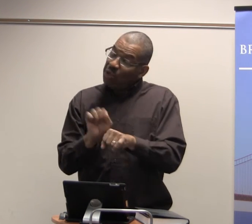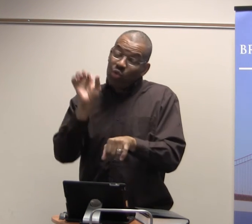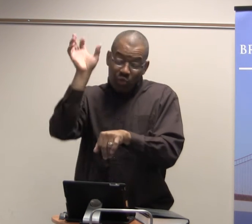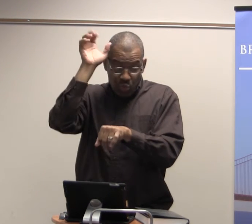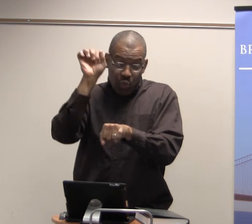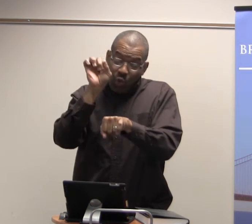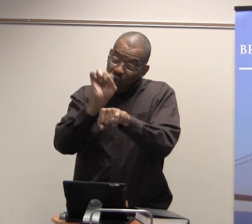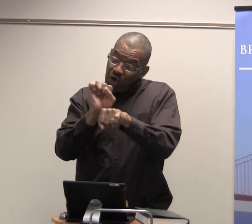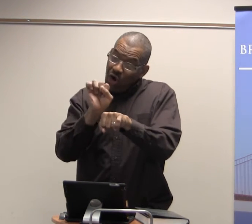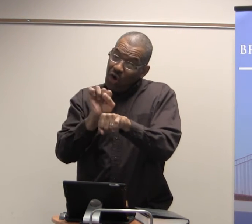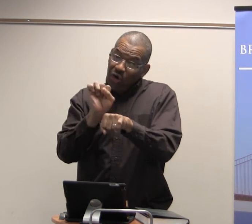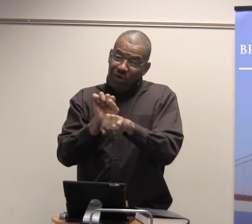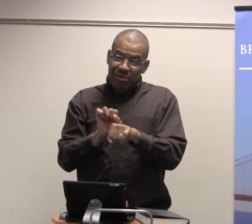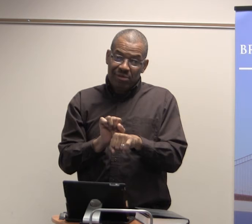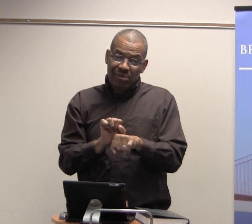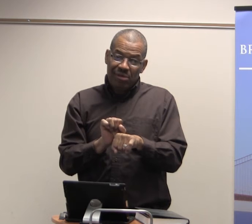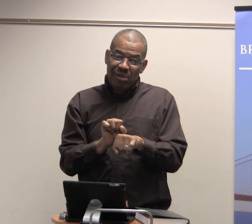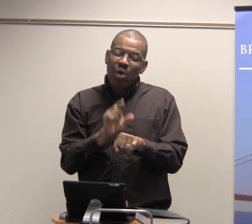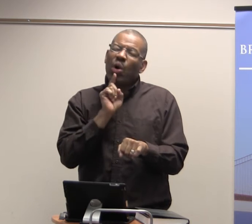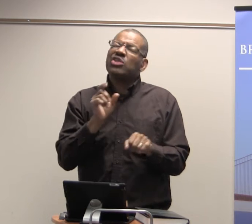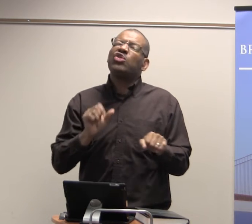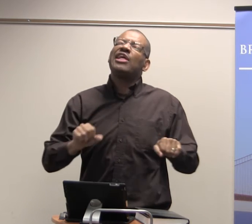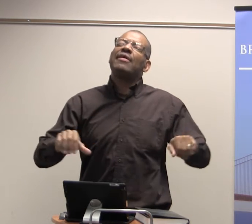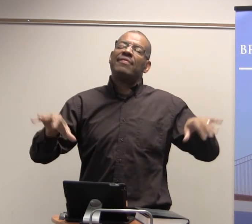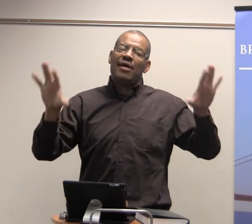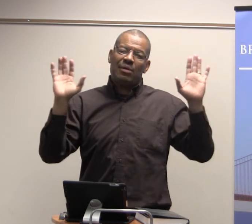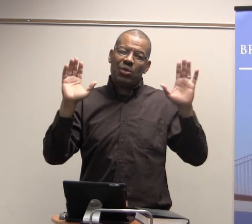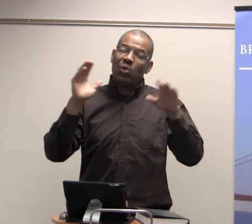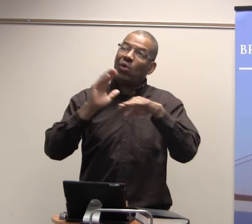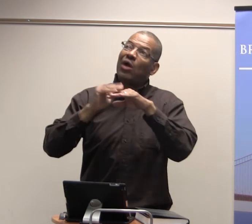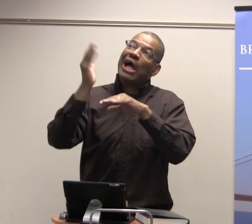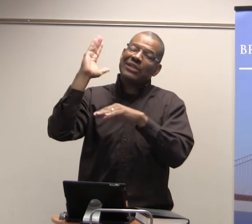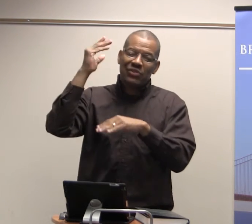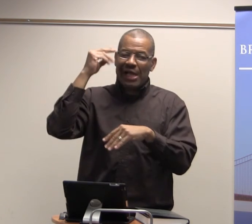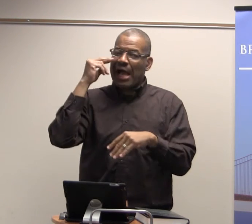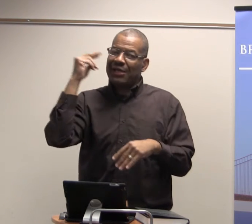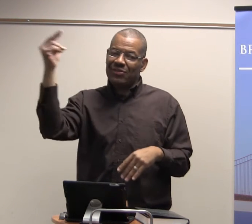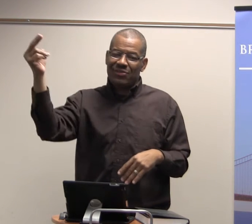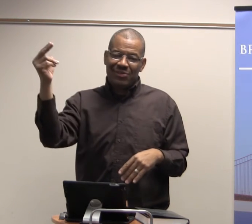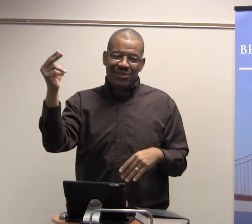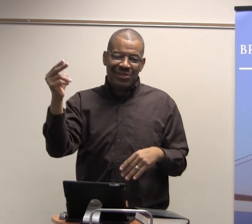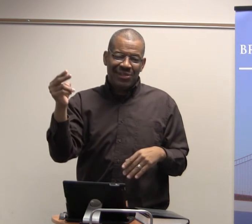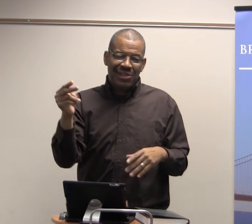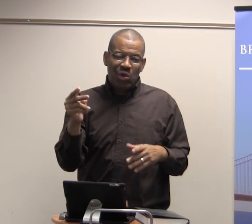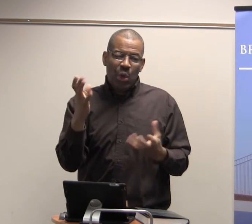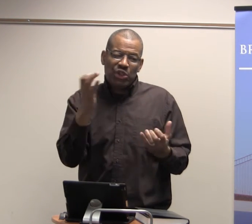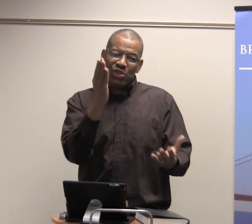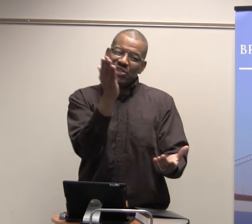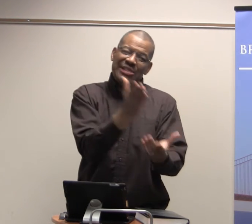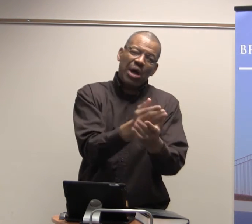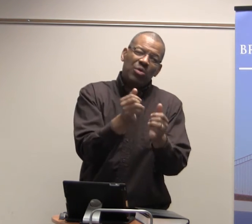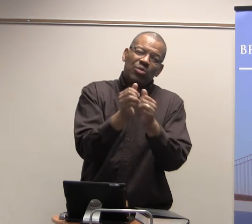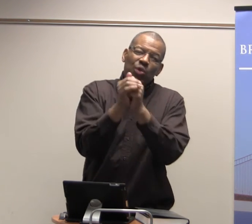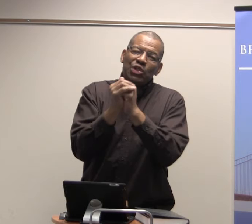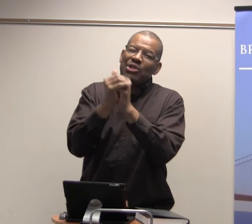Satan works hard. Once you give up on God's side, once you stop worshiping